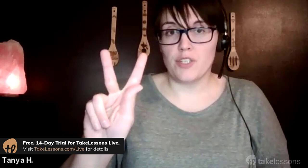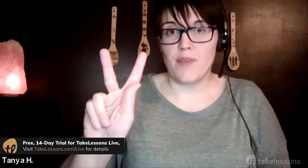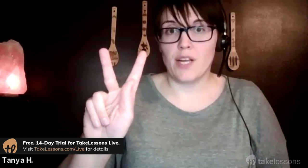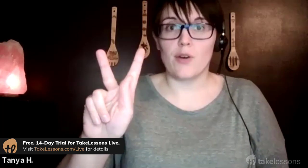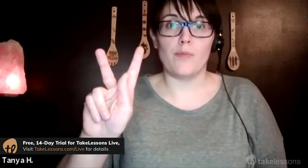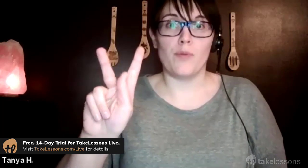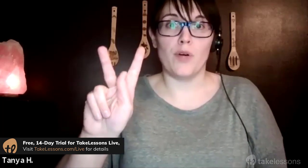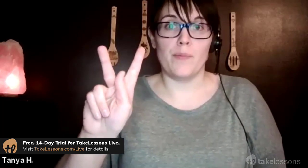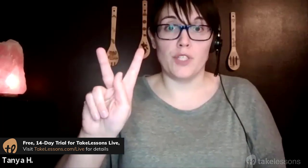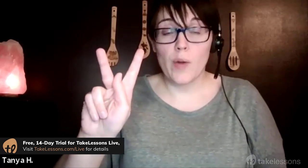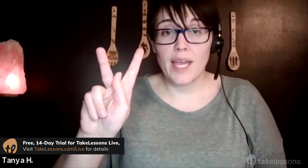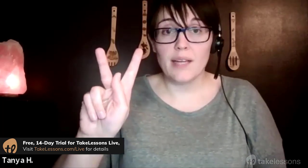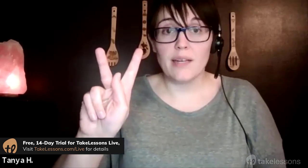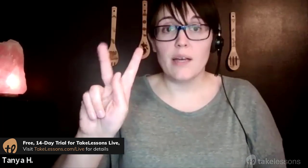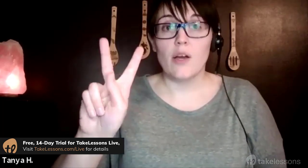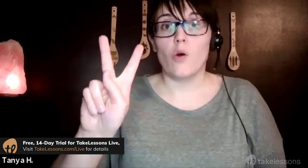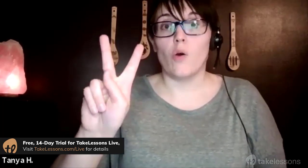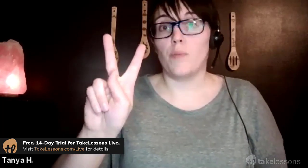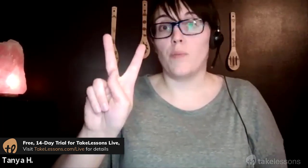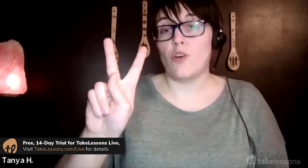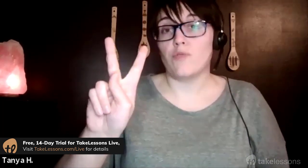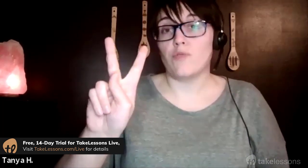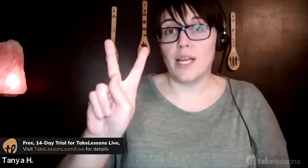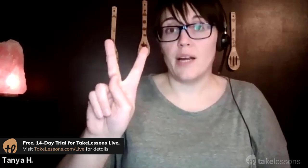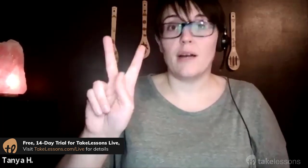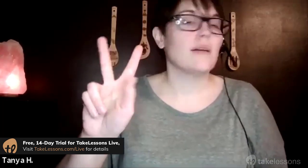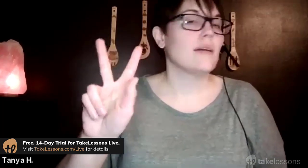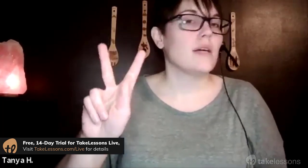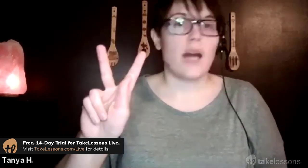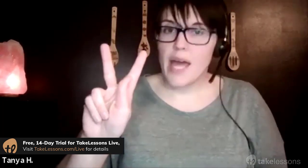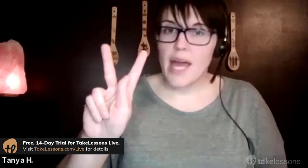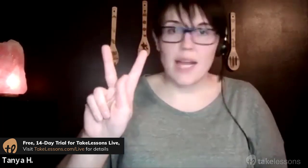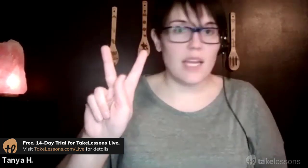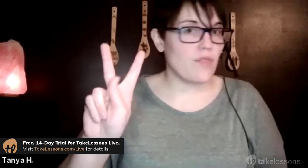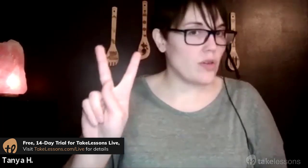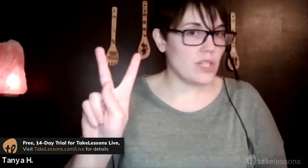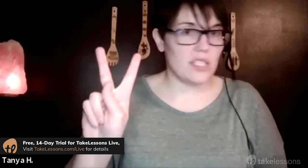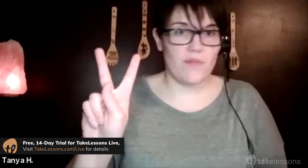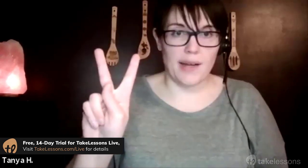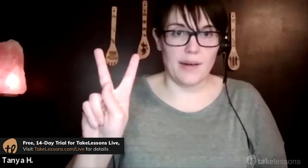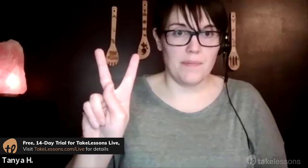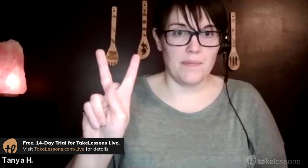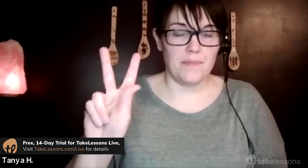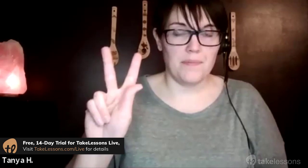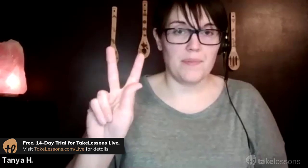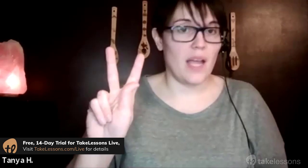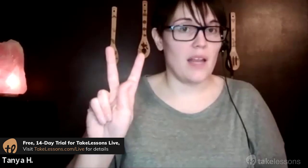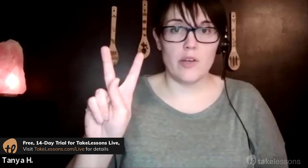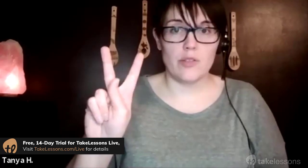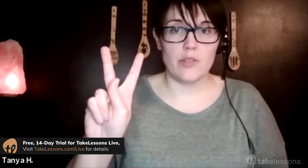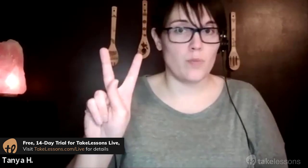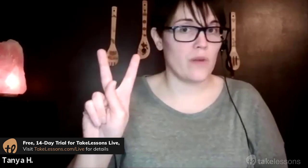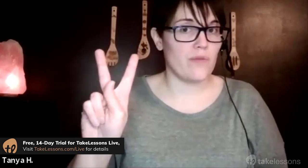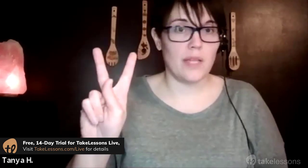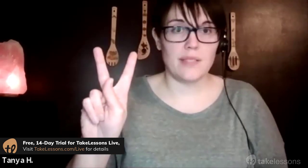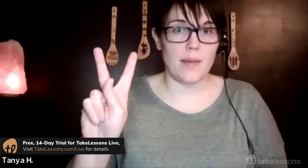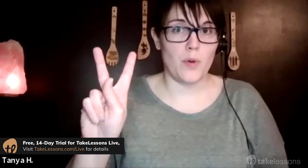finger or put it between or put it over here. Any of those is fine. Any of those is perfectly acceptable.